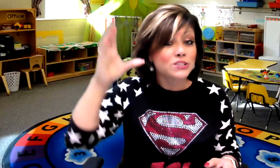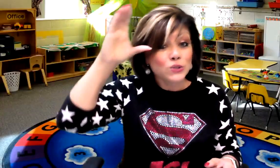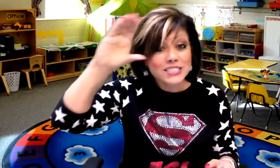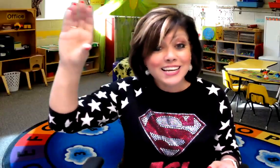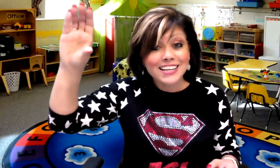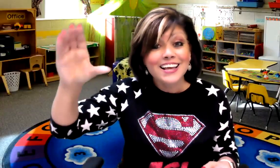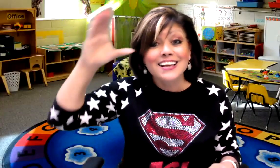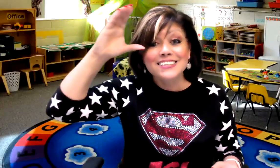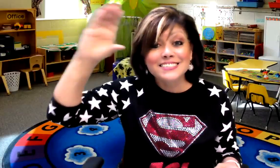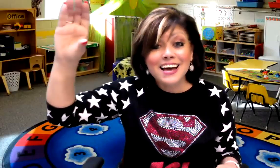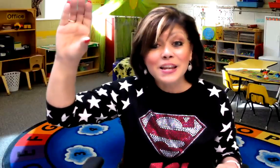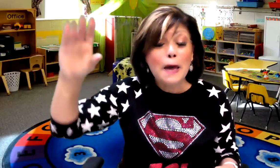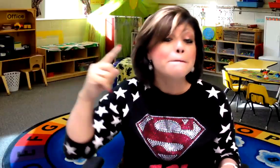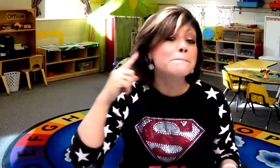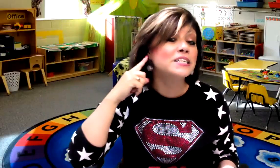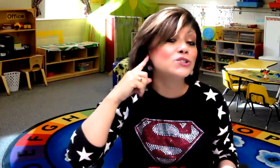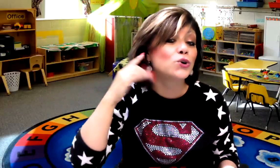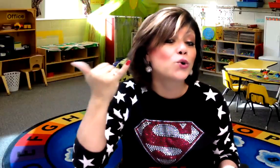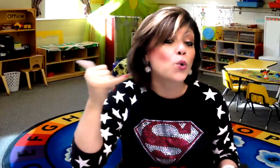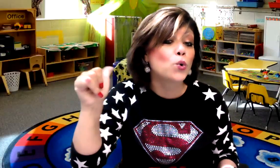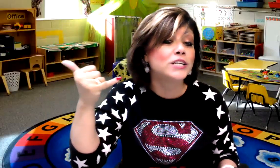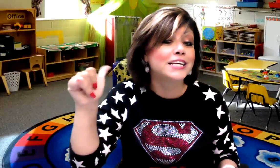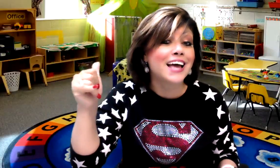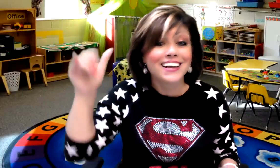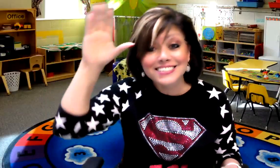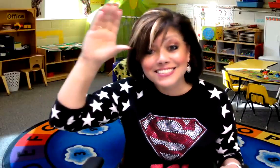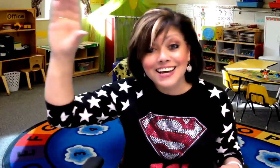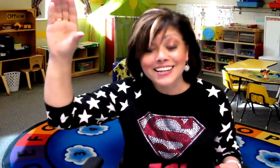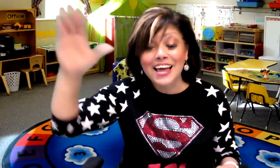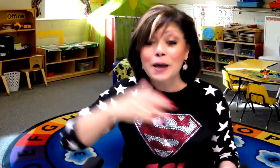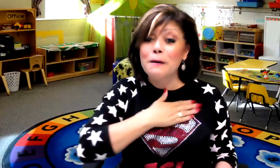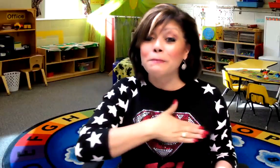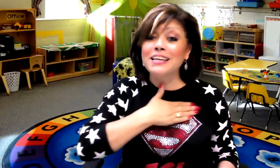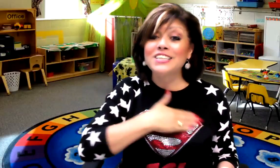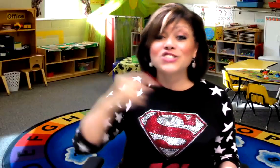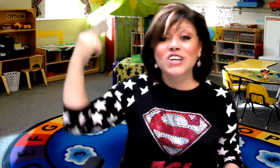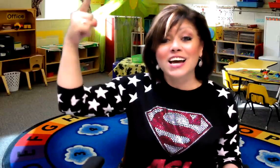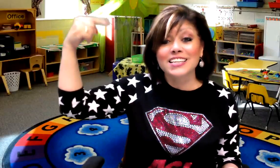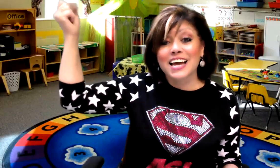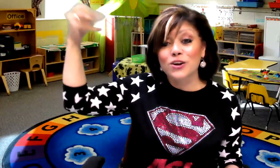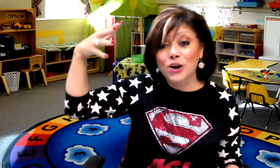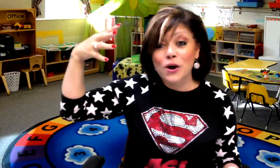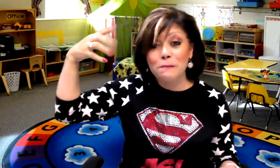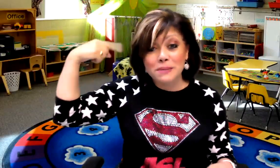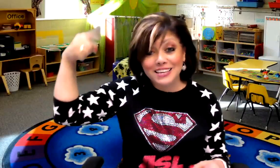Mr. Sun, Sun, Mr. Golden Sun, please shine down on